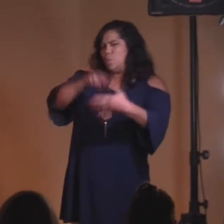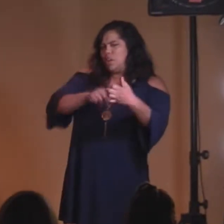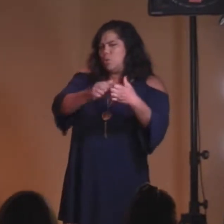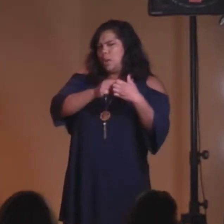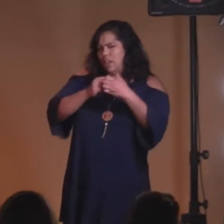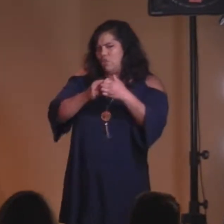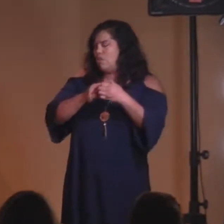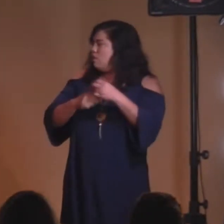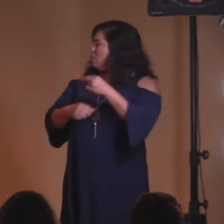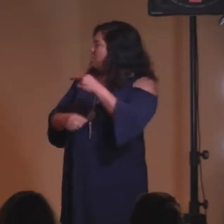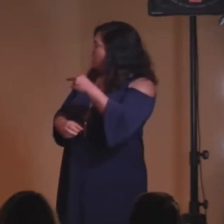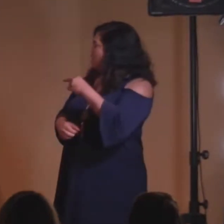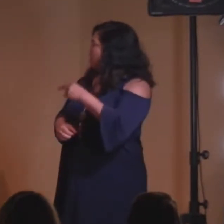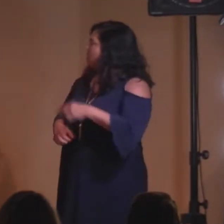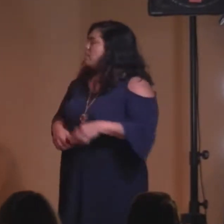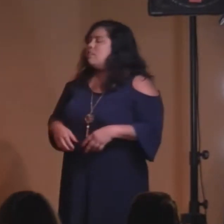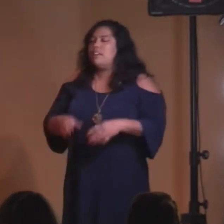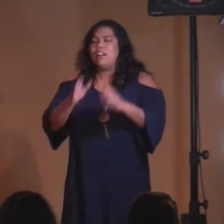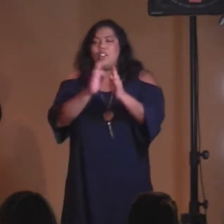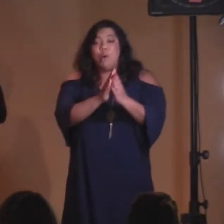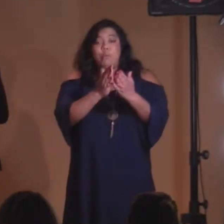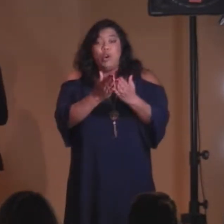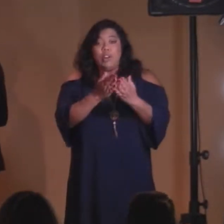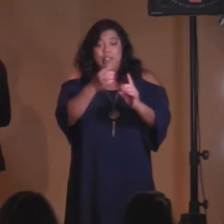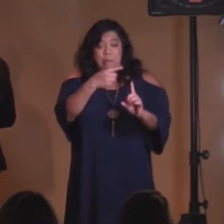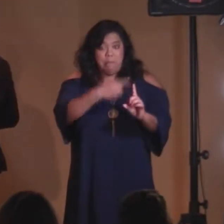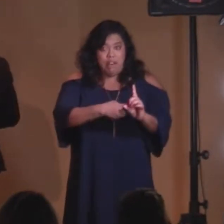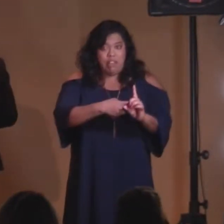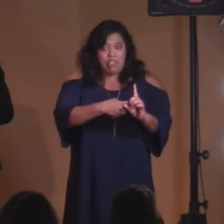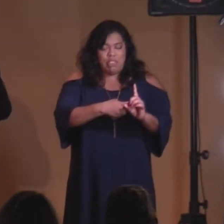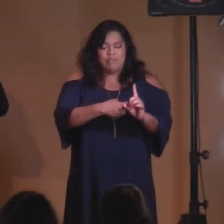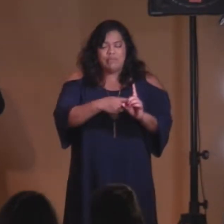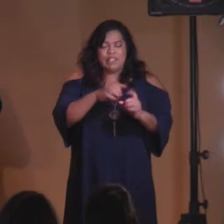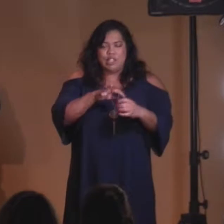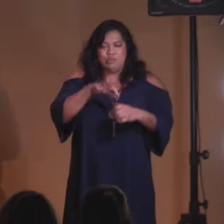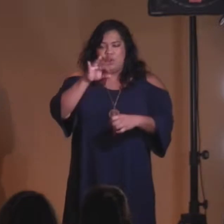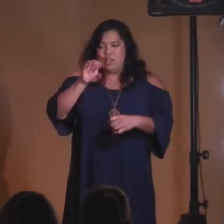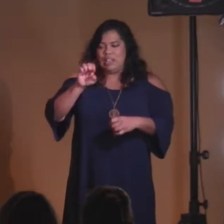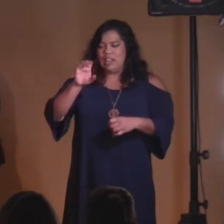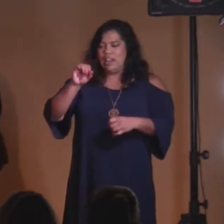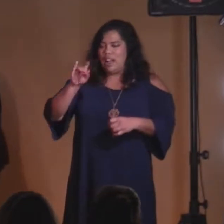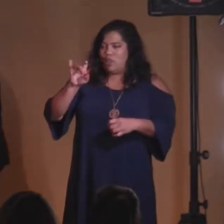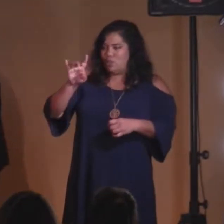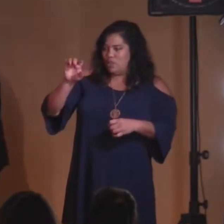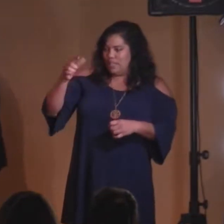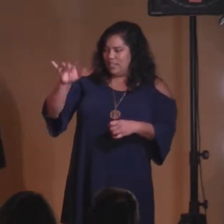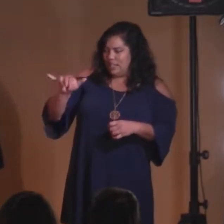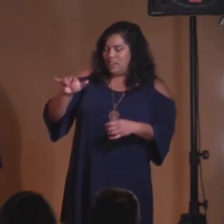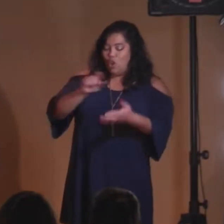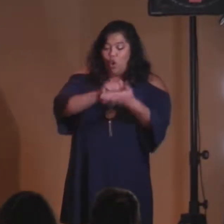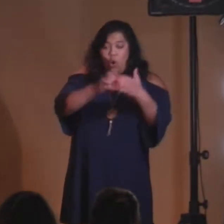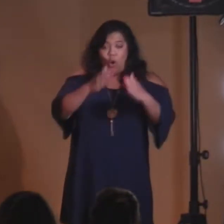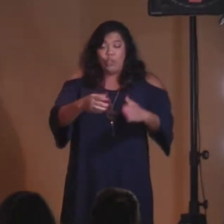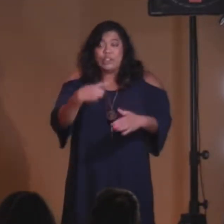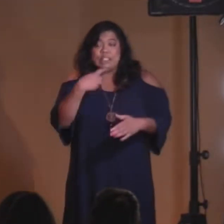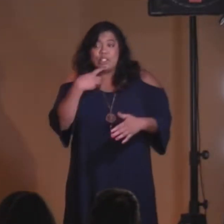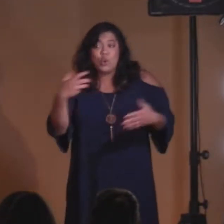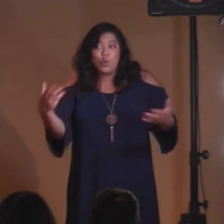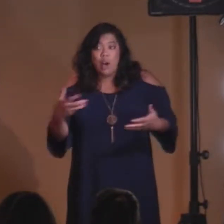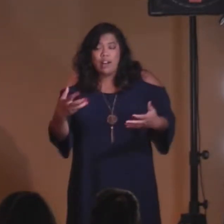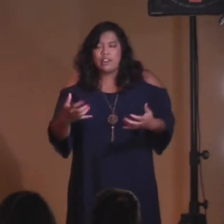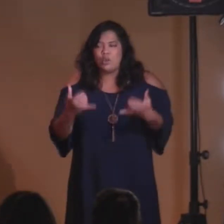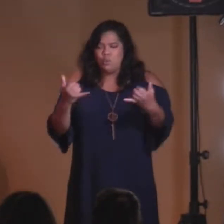moment. Ready? In the book of the month, Spiritual Ecology, Llewellyn Vaughn-Lee says, the